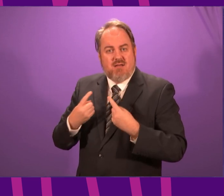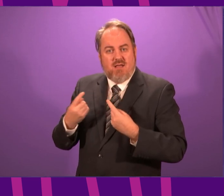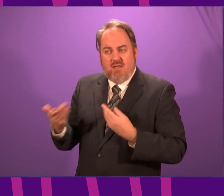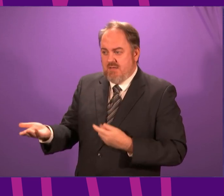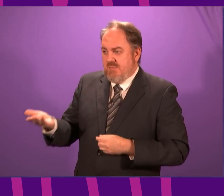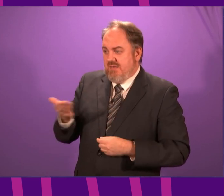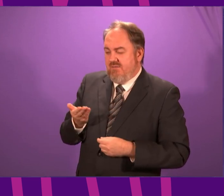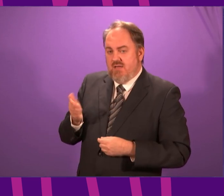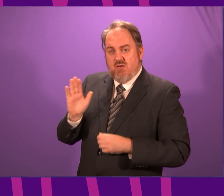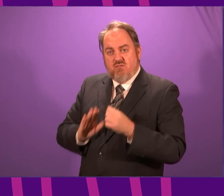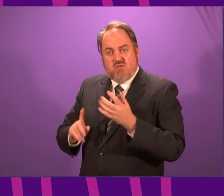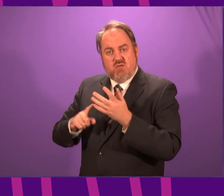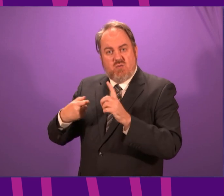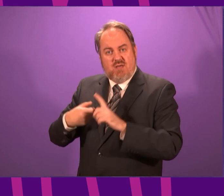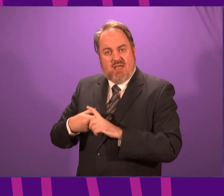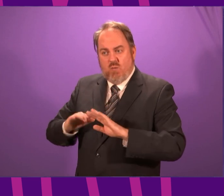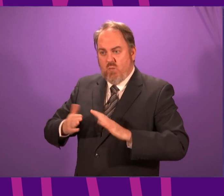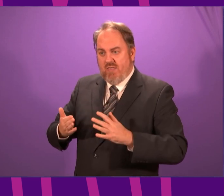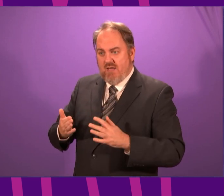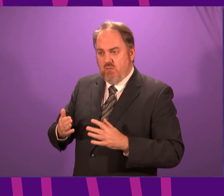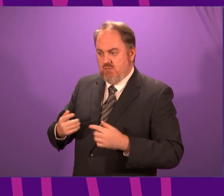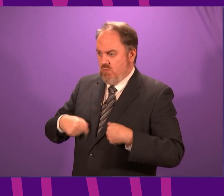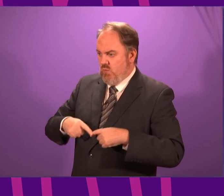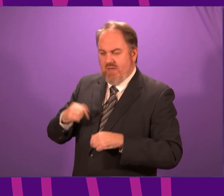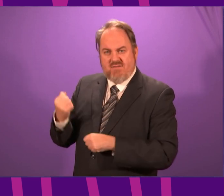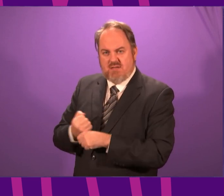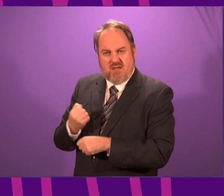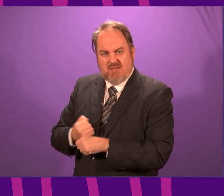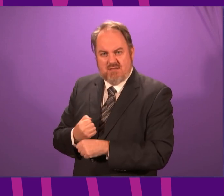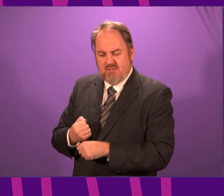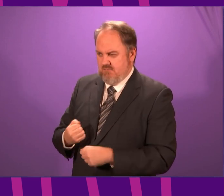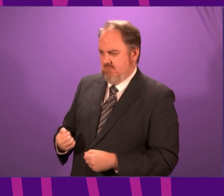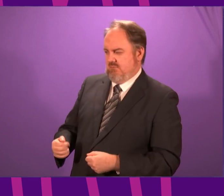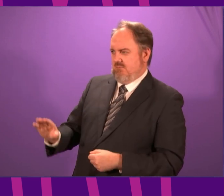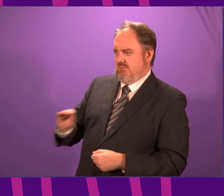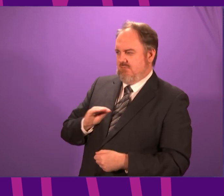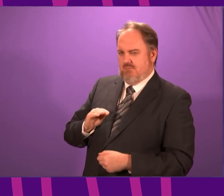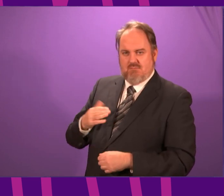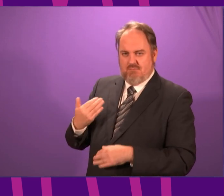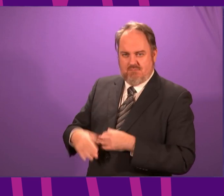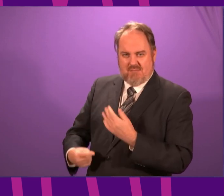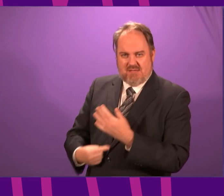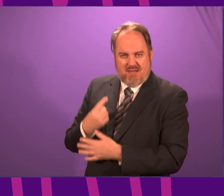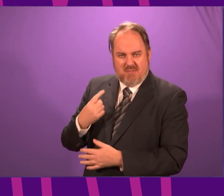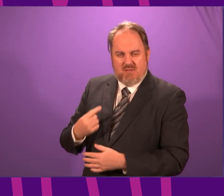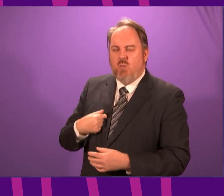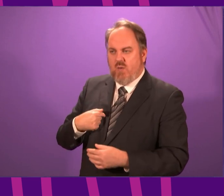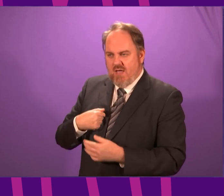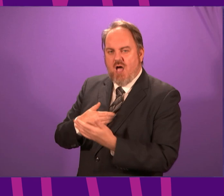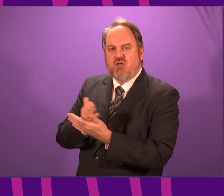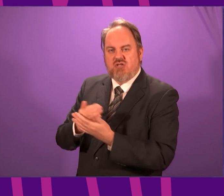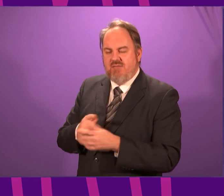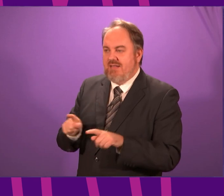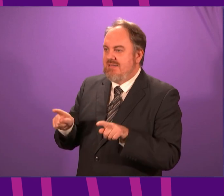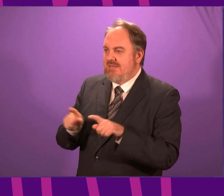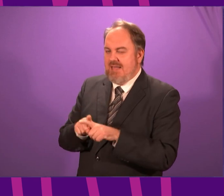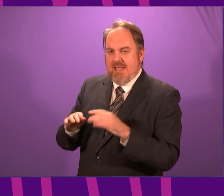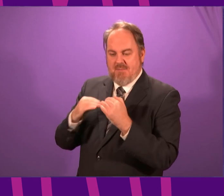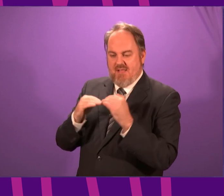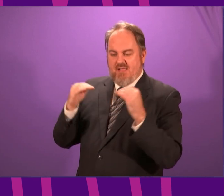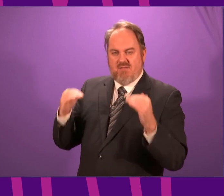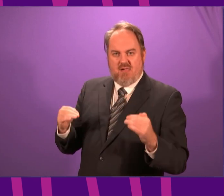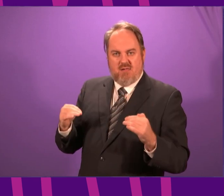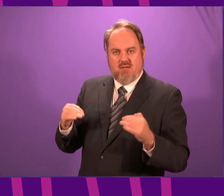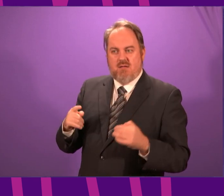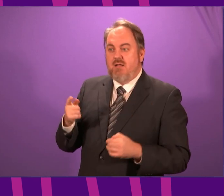provided there but not been provided here, I will look at that. I suspect you'll find it doesn't. It's not the case, because some of the data that's been called for